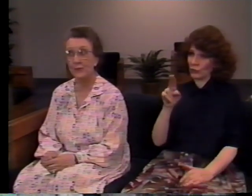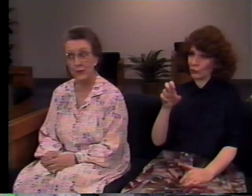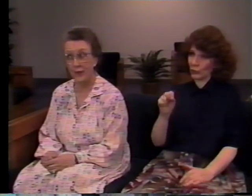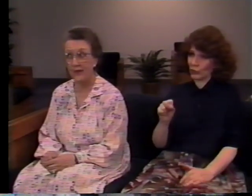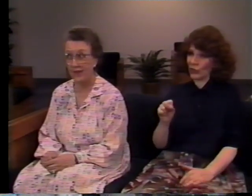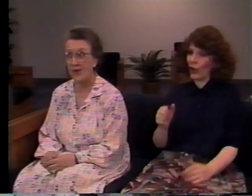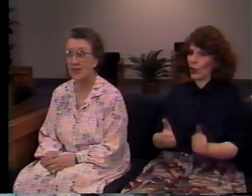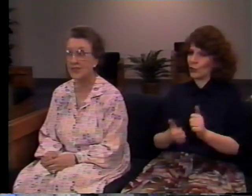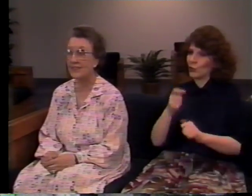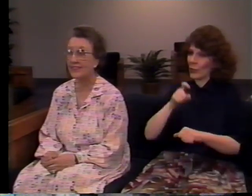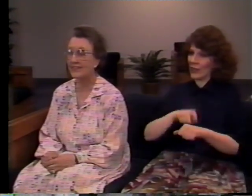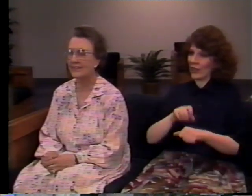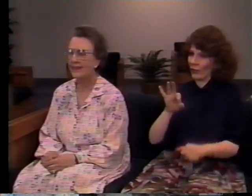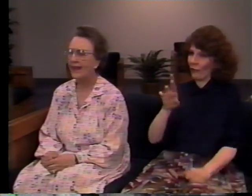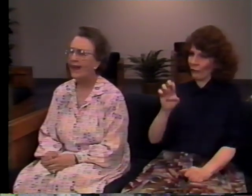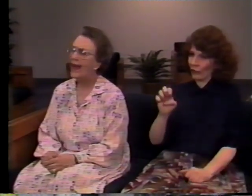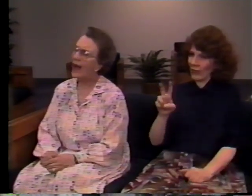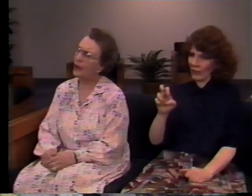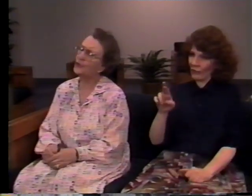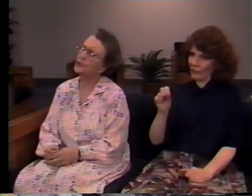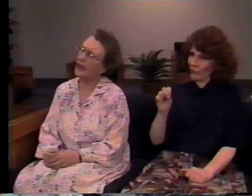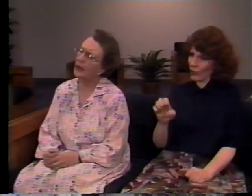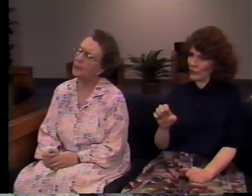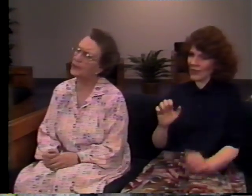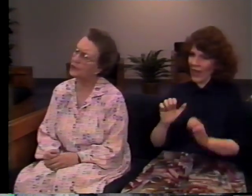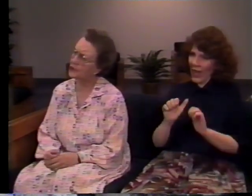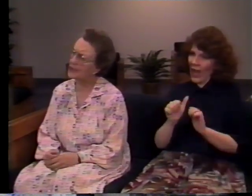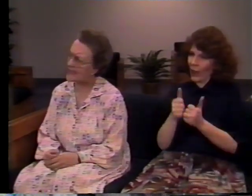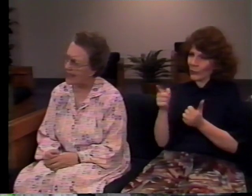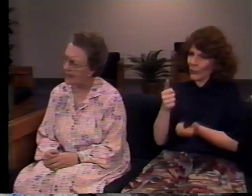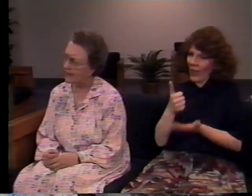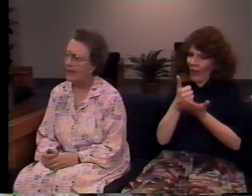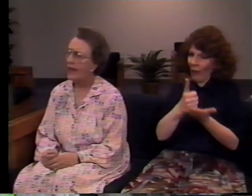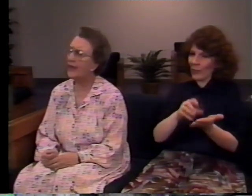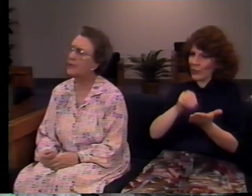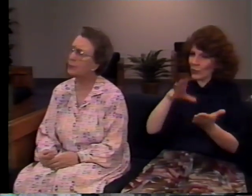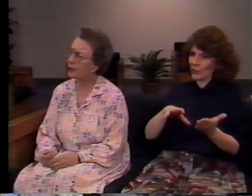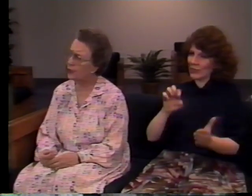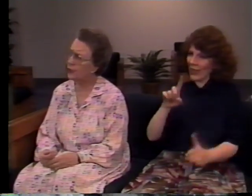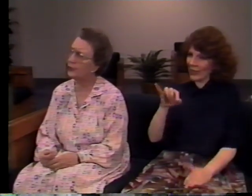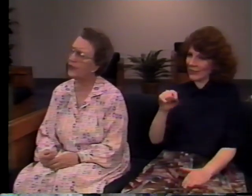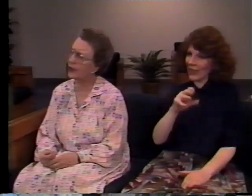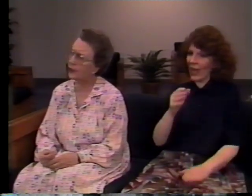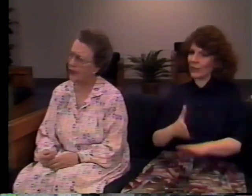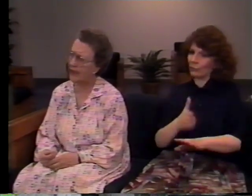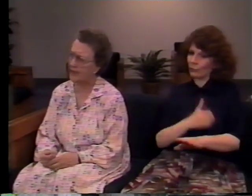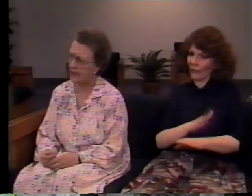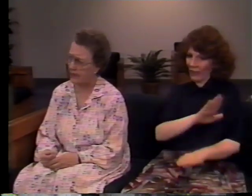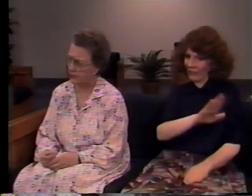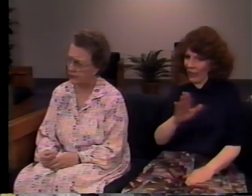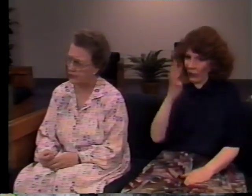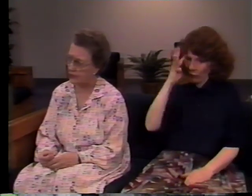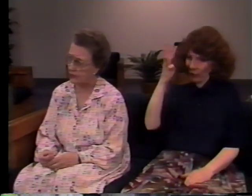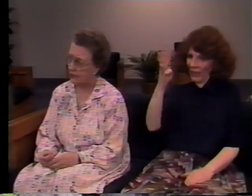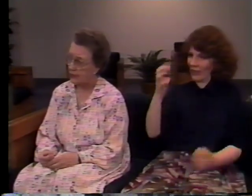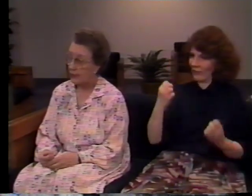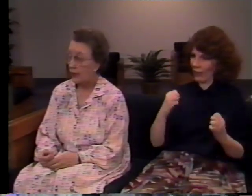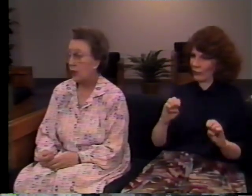free verse. How do you help the students edit and improve their creative efforts?